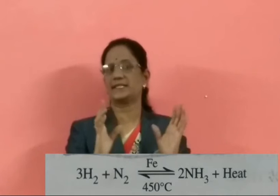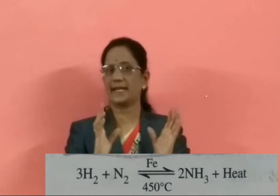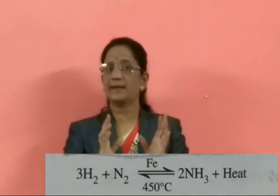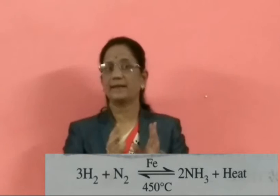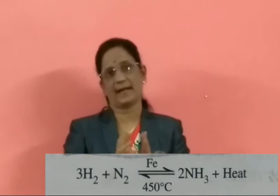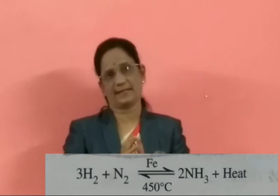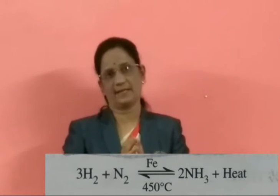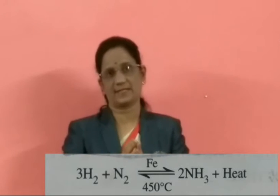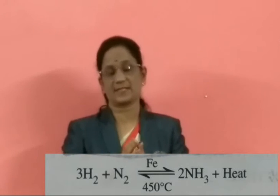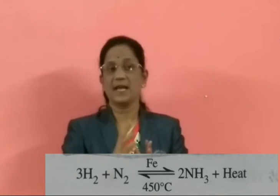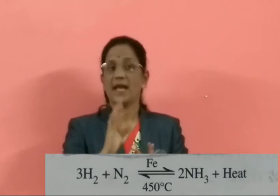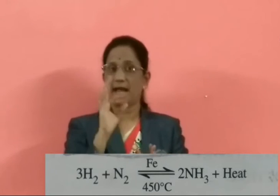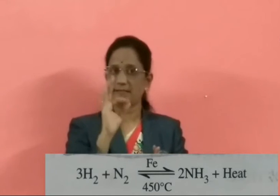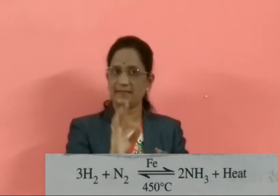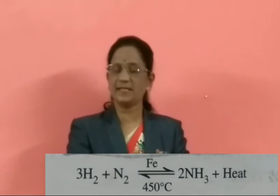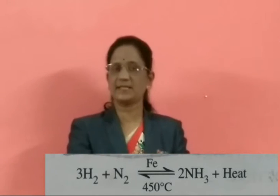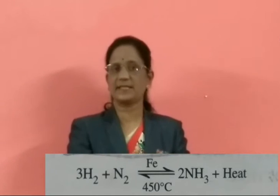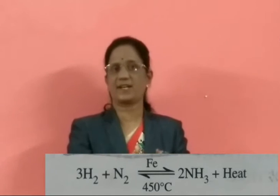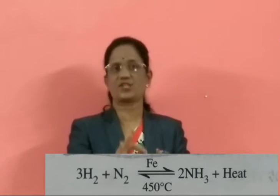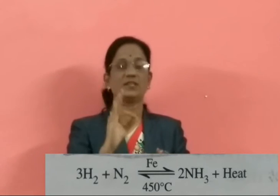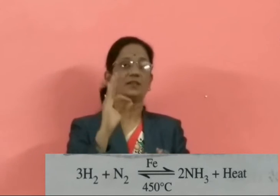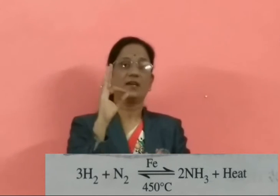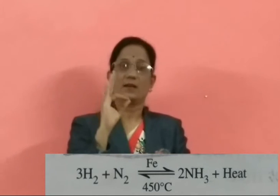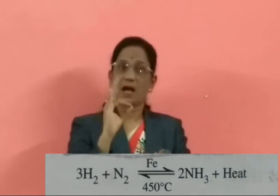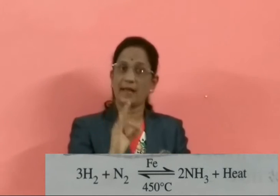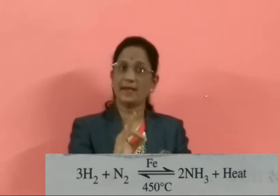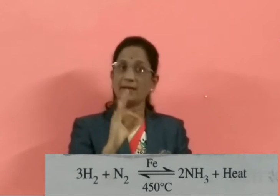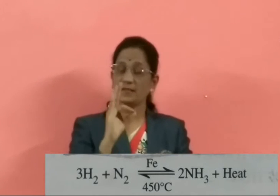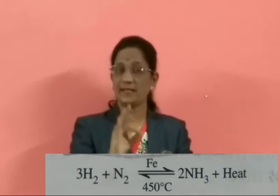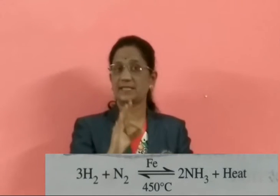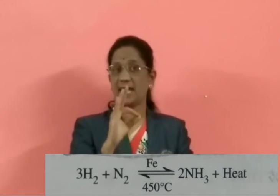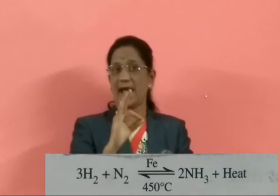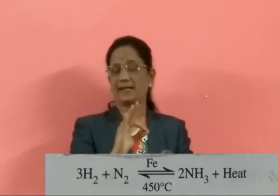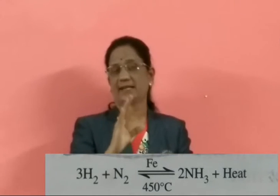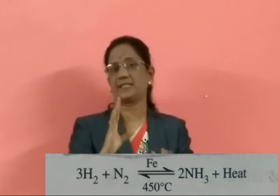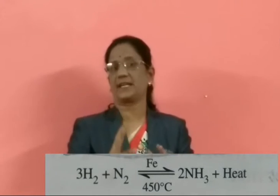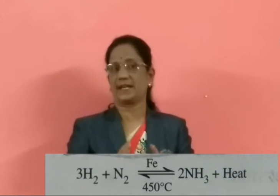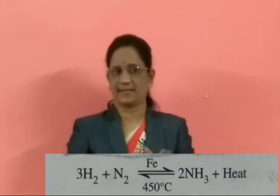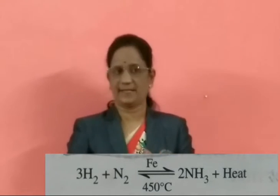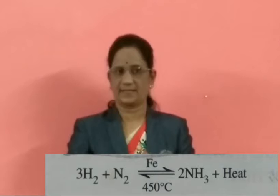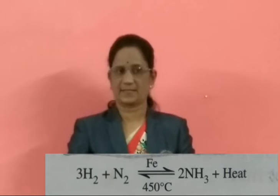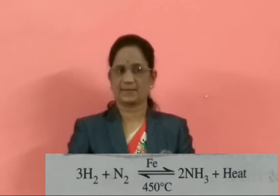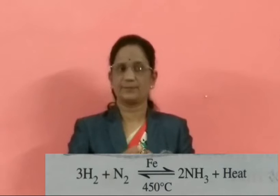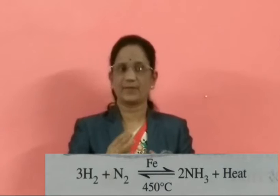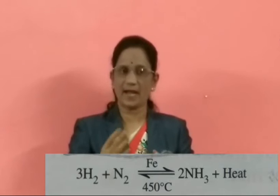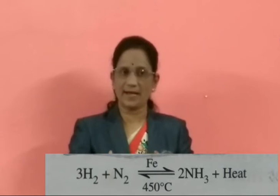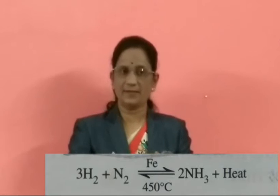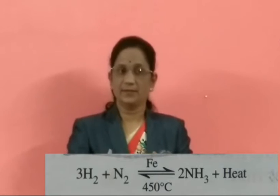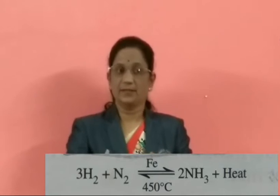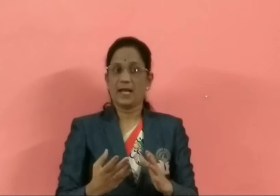a catalyst. And in this reaction iron is act as a catalyst, and